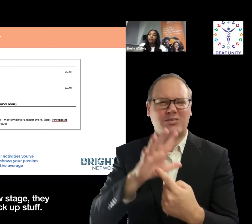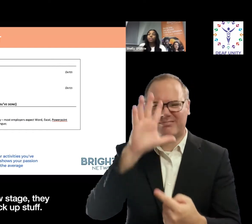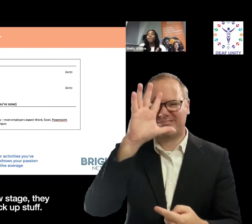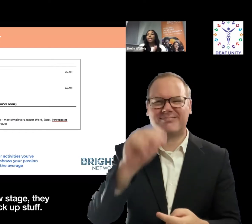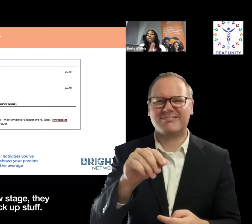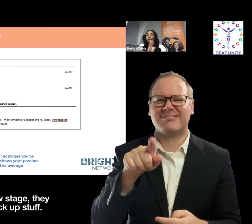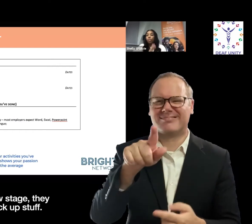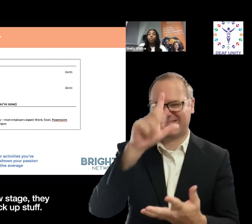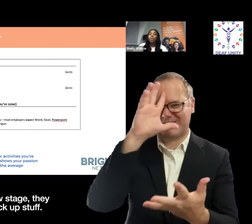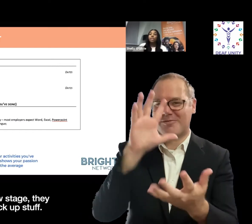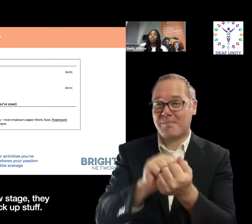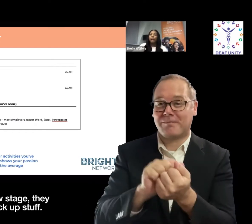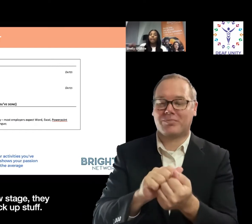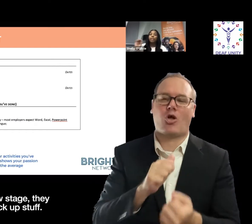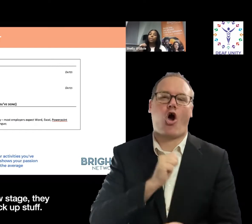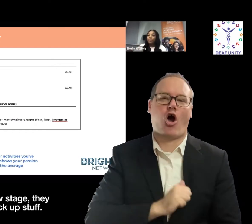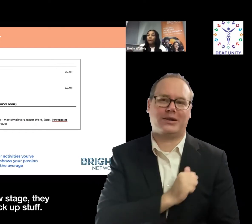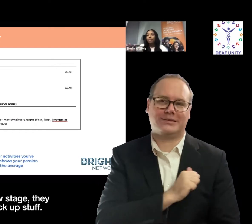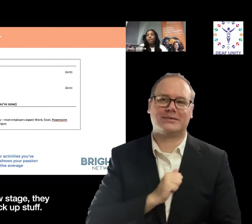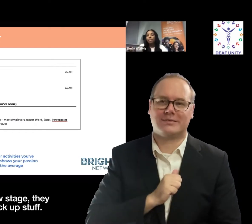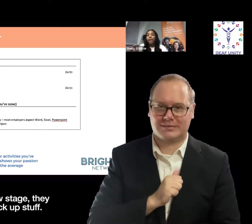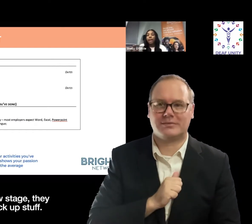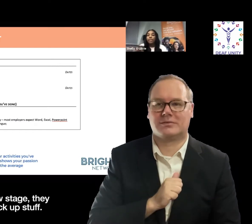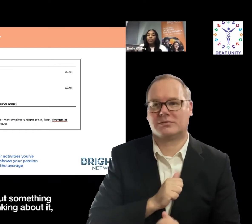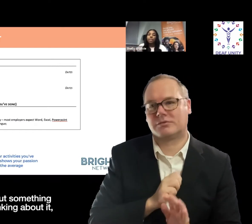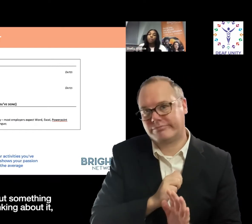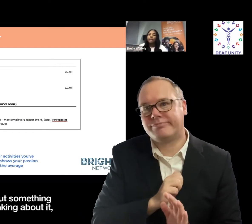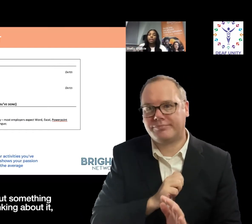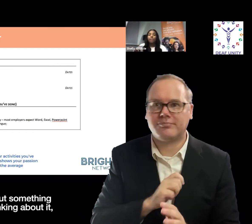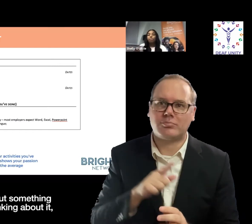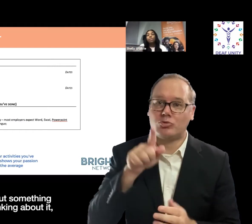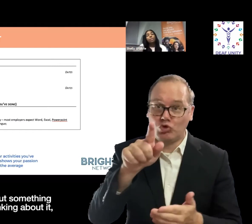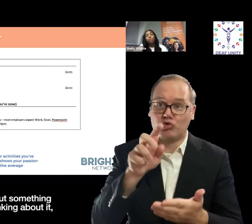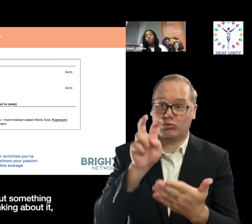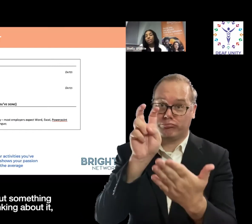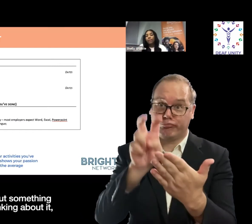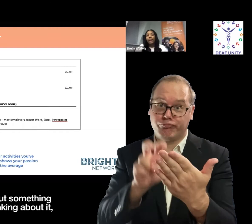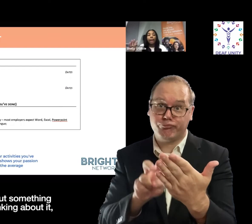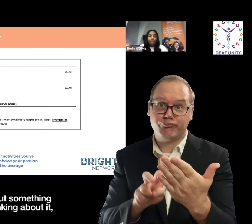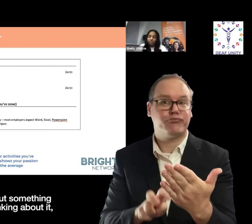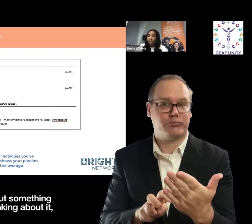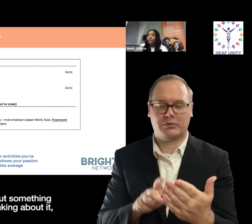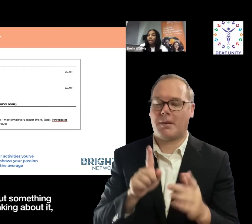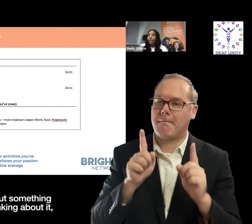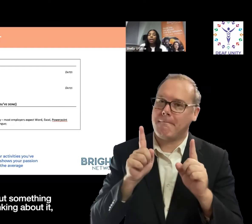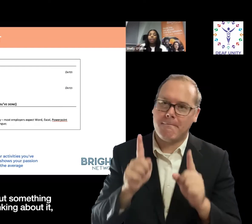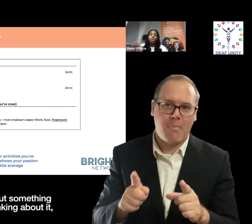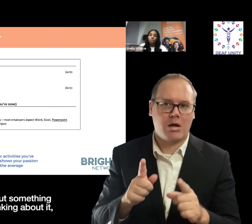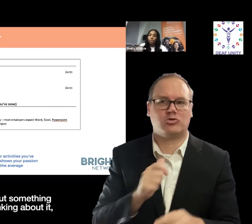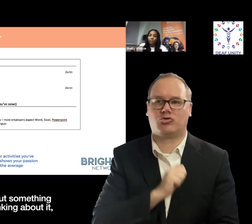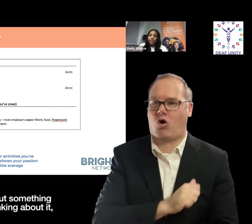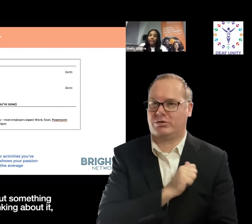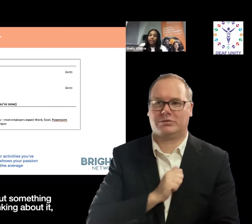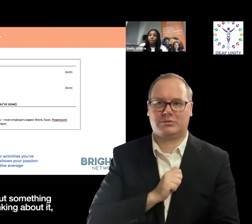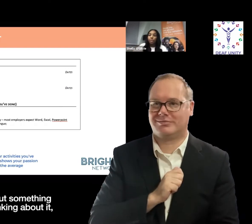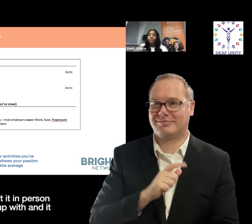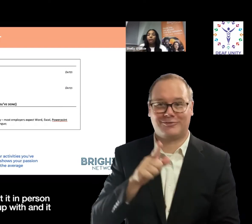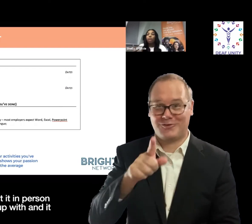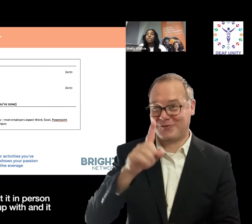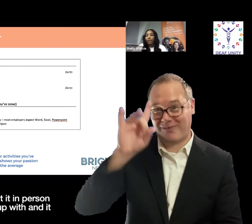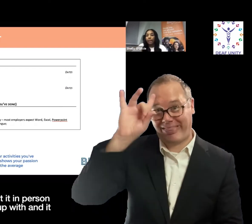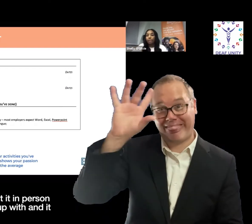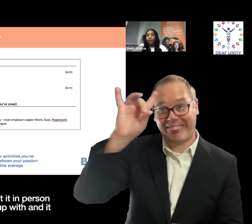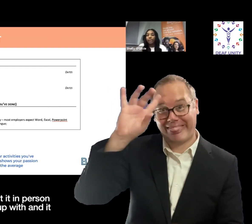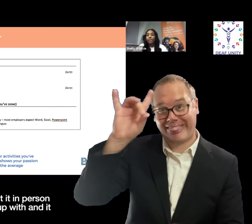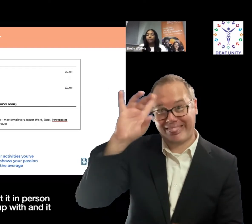to interview stage, they will quiz you on it and they will pick up stuff. And there's nothing worse than if you put something on your CV absent-mindedly, not thought about it, and then when you get